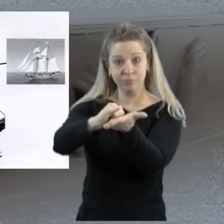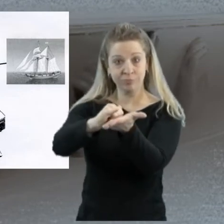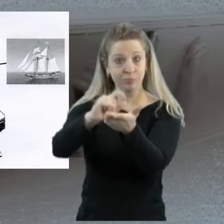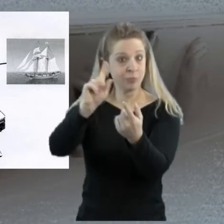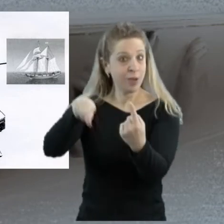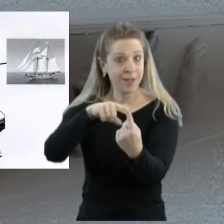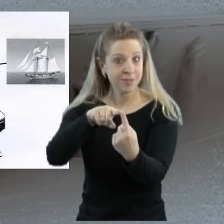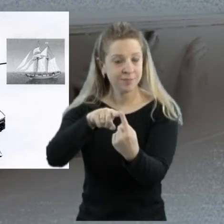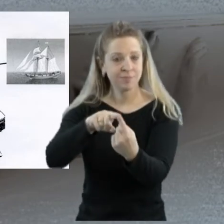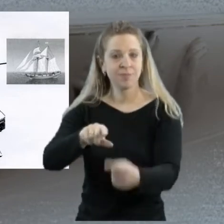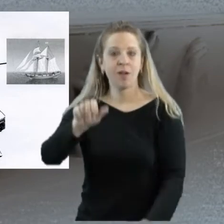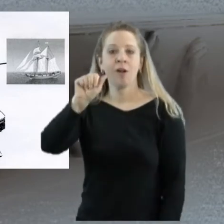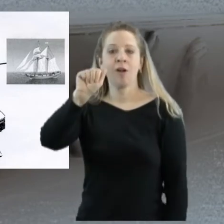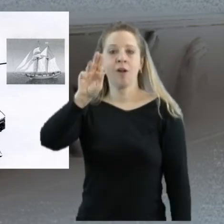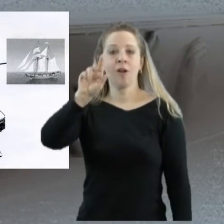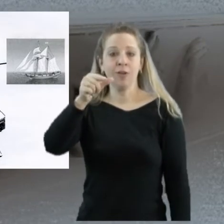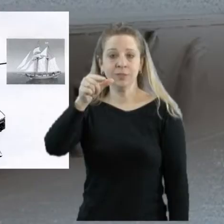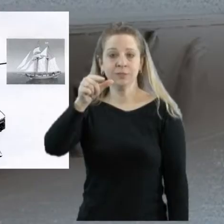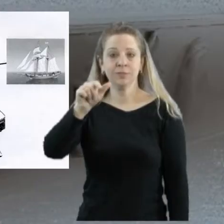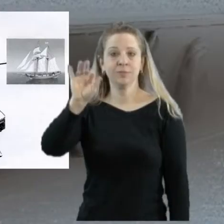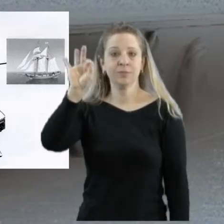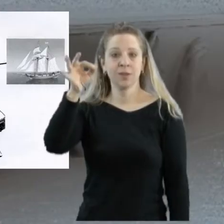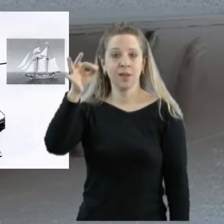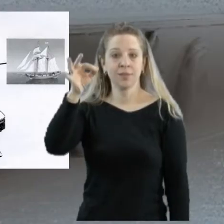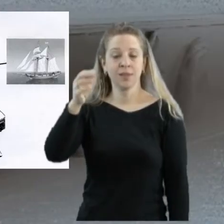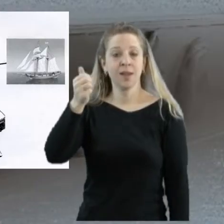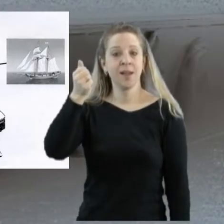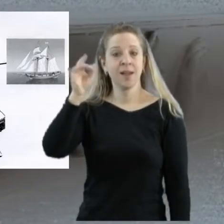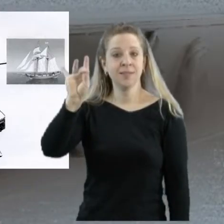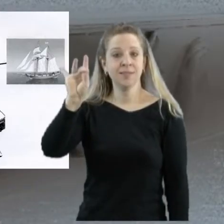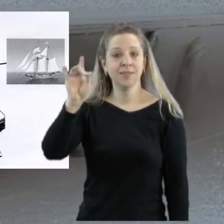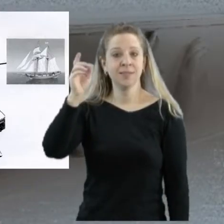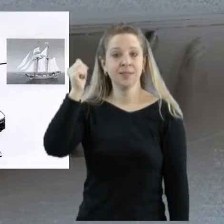The ship arrived in New York on August 9, 1816.